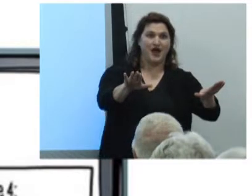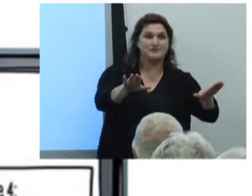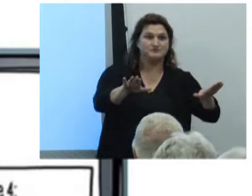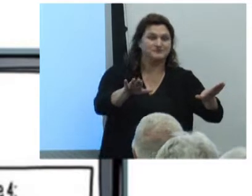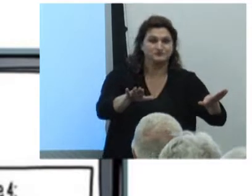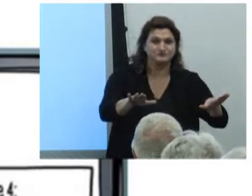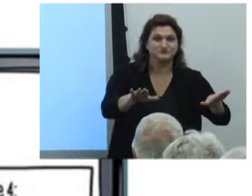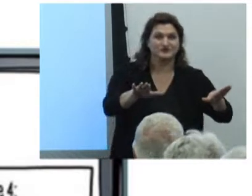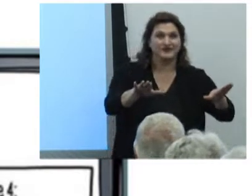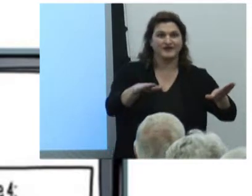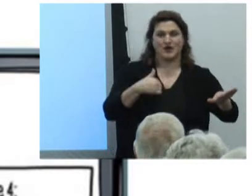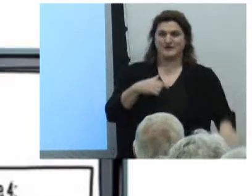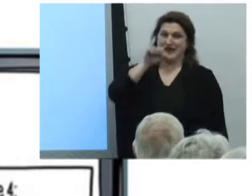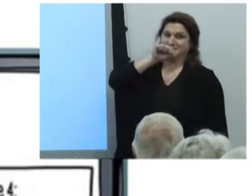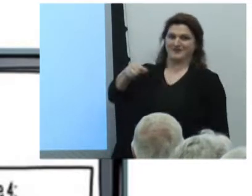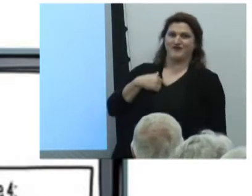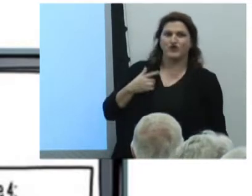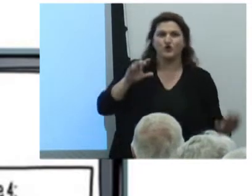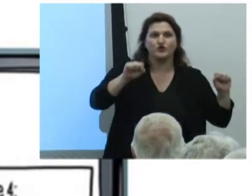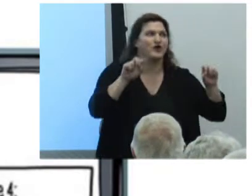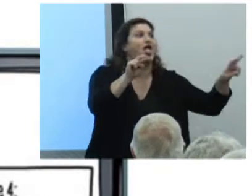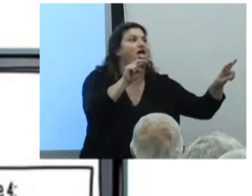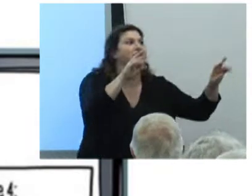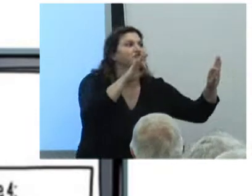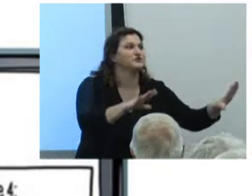her and not watch me. How cool is that?